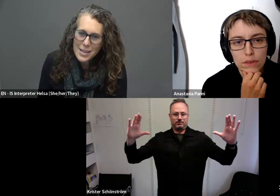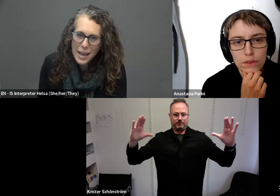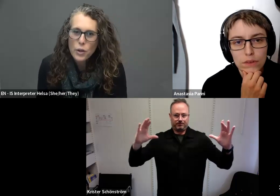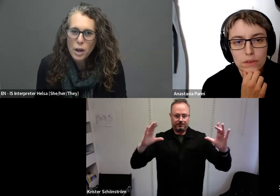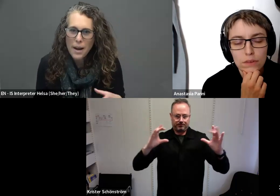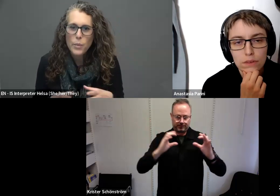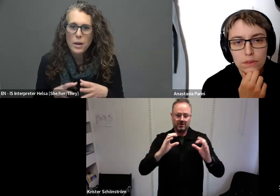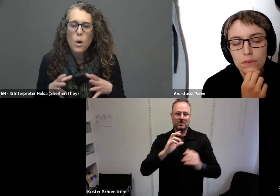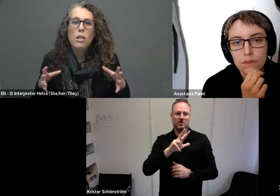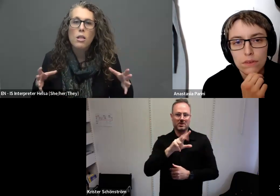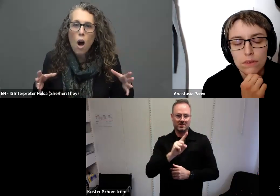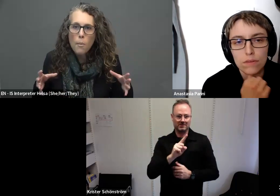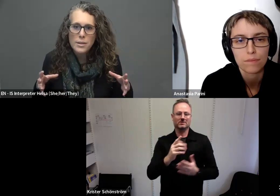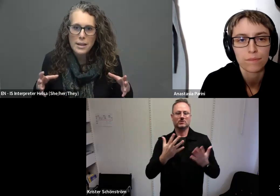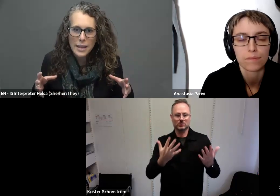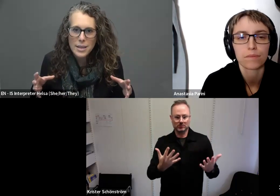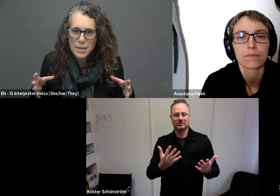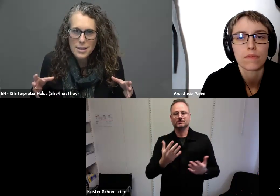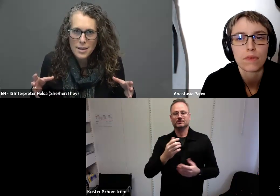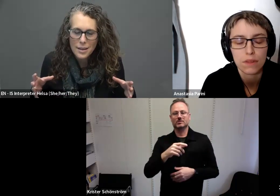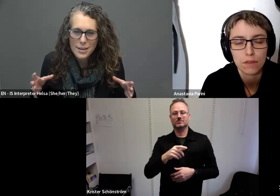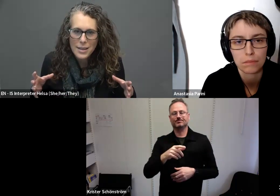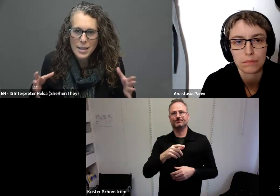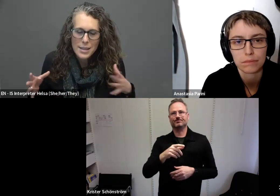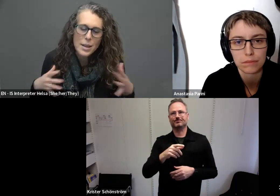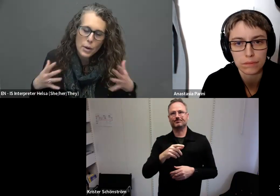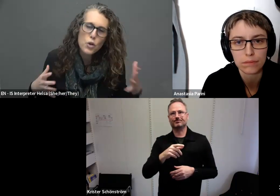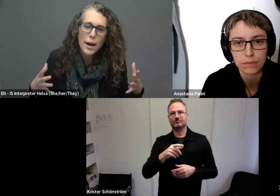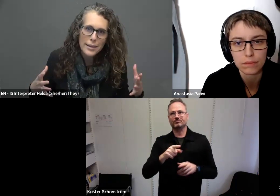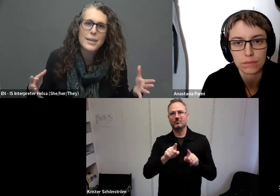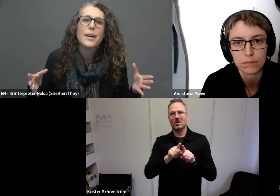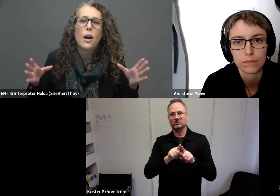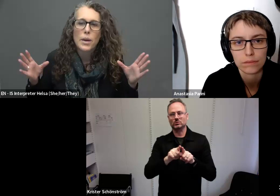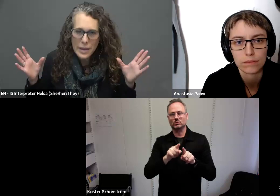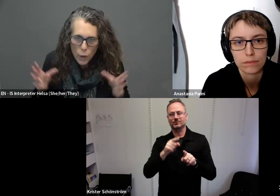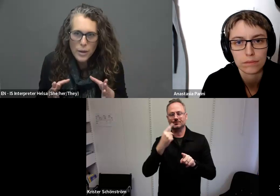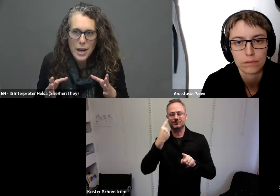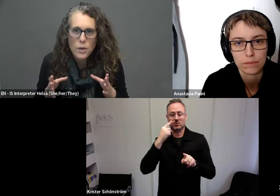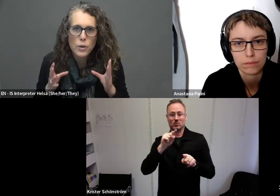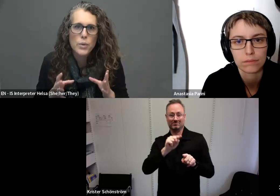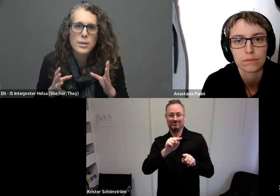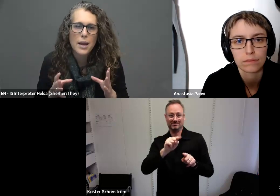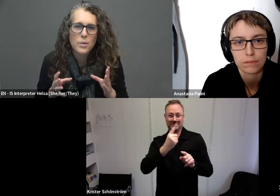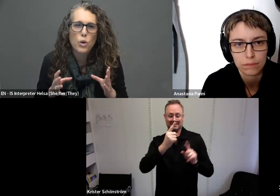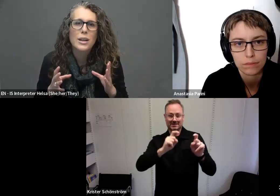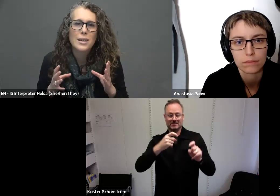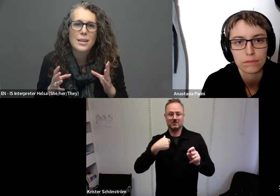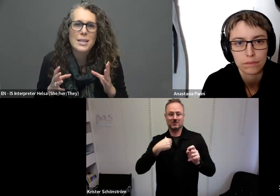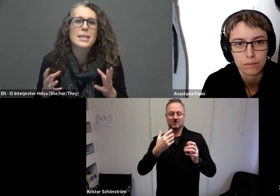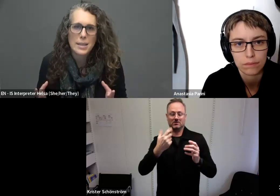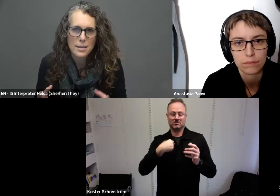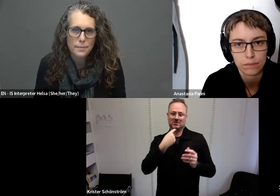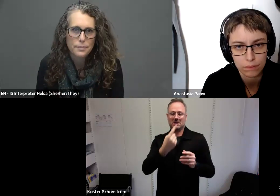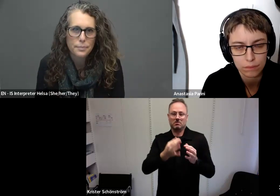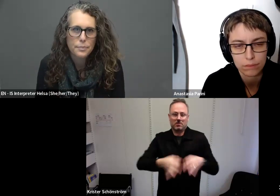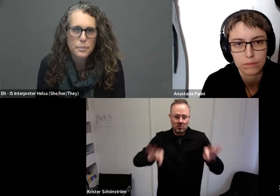Like I said, during our pilot, we had a lot more sentences that we were trialing, and we narrowed it down to those that were